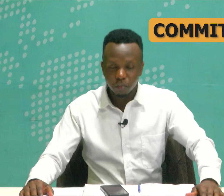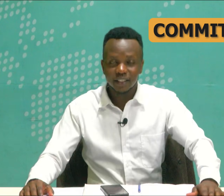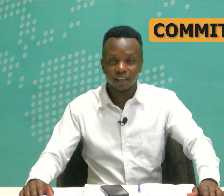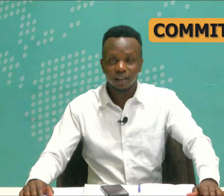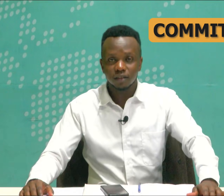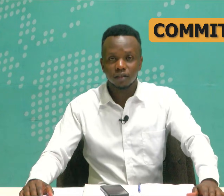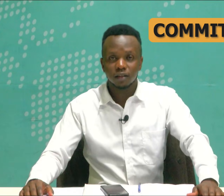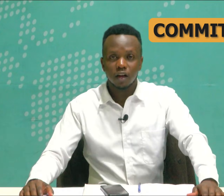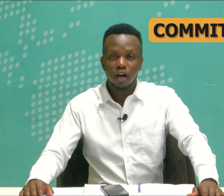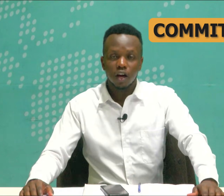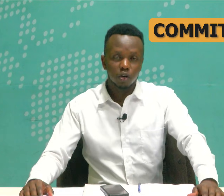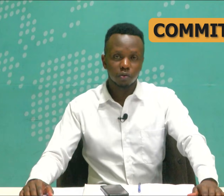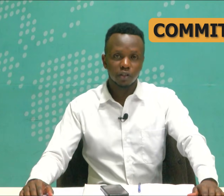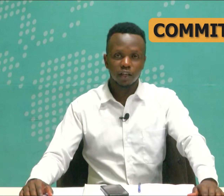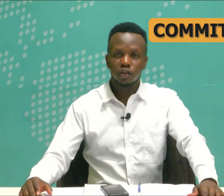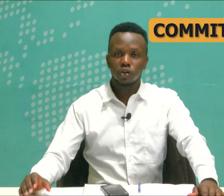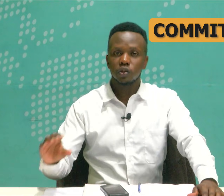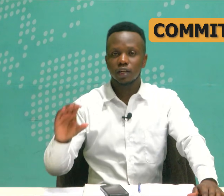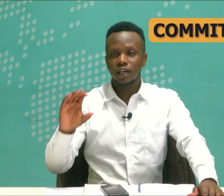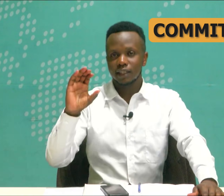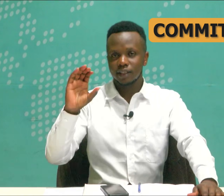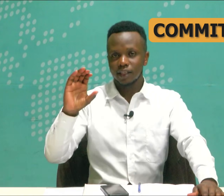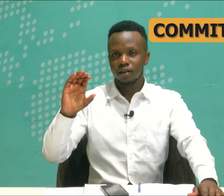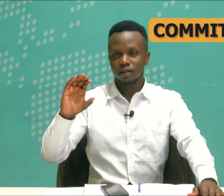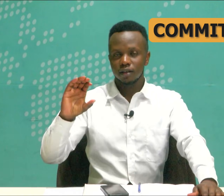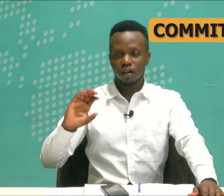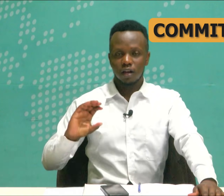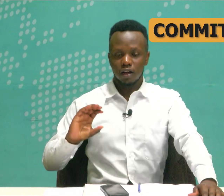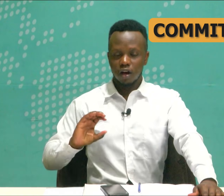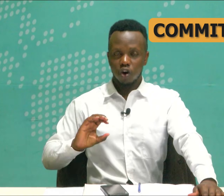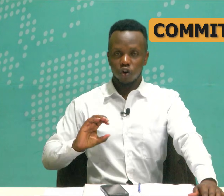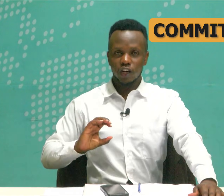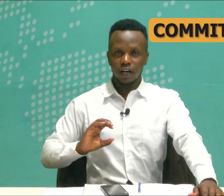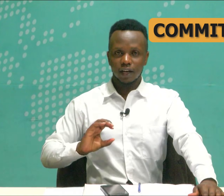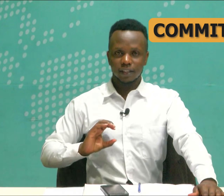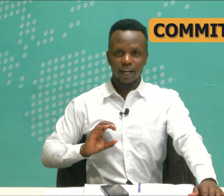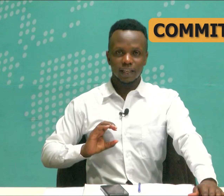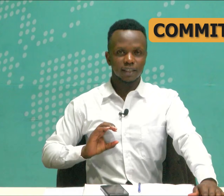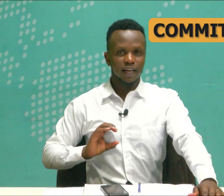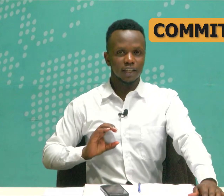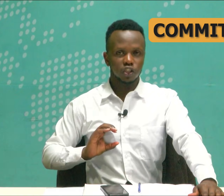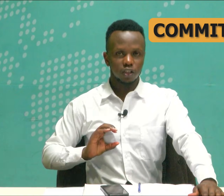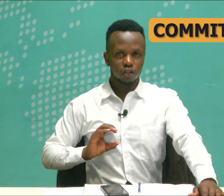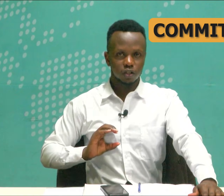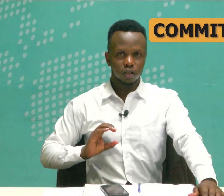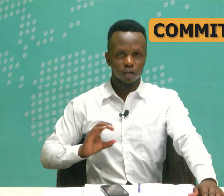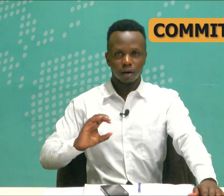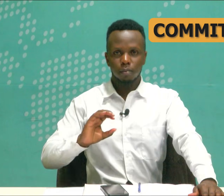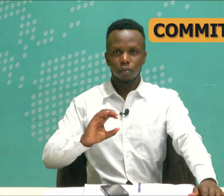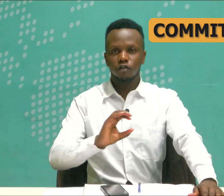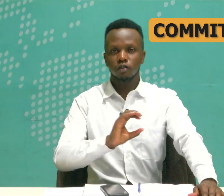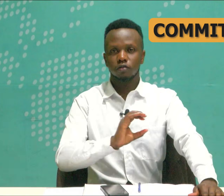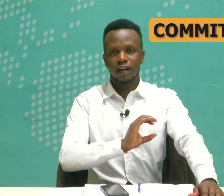Committee. Committee, you use letter C on your right side chest, moving to the